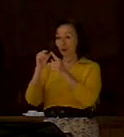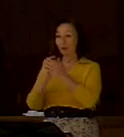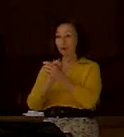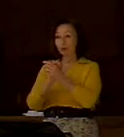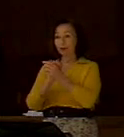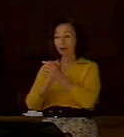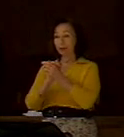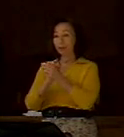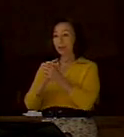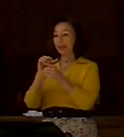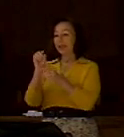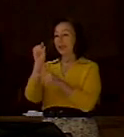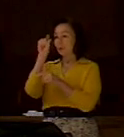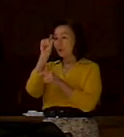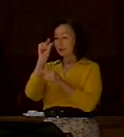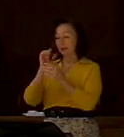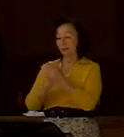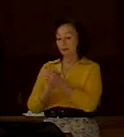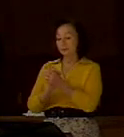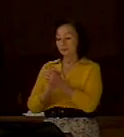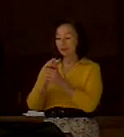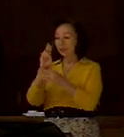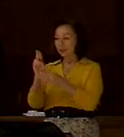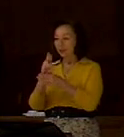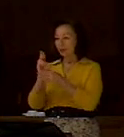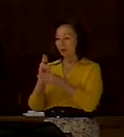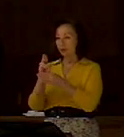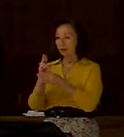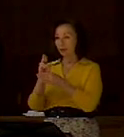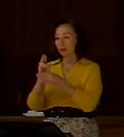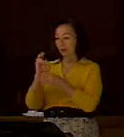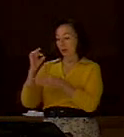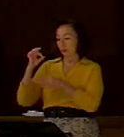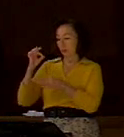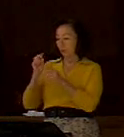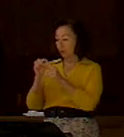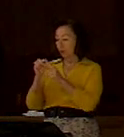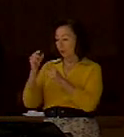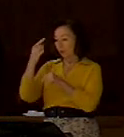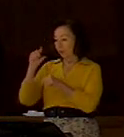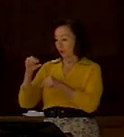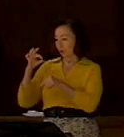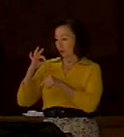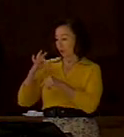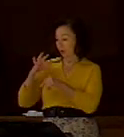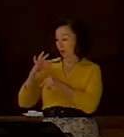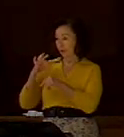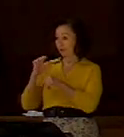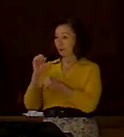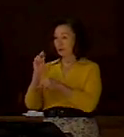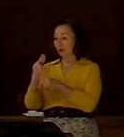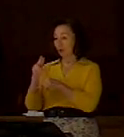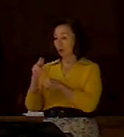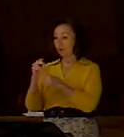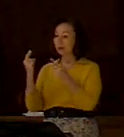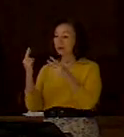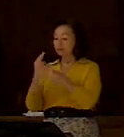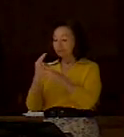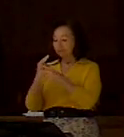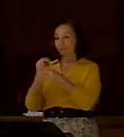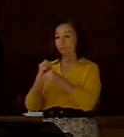in Greek, though. In Greek, he uses the word for credit or imputed, which means to take on